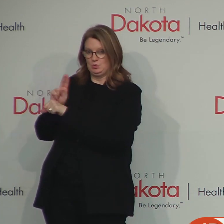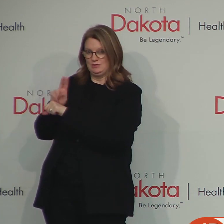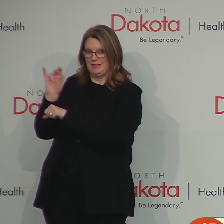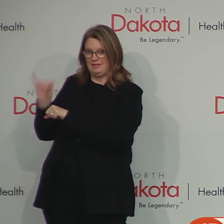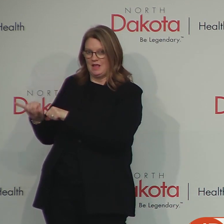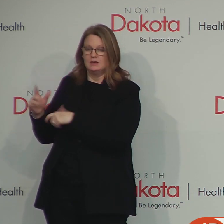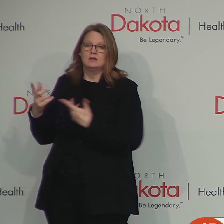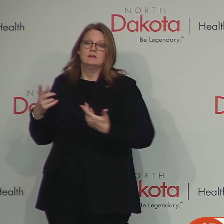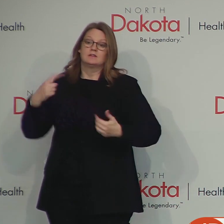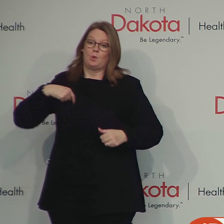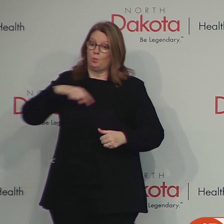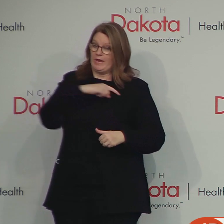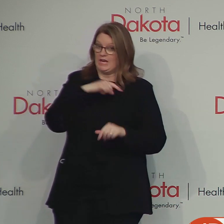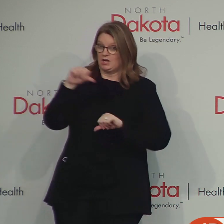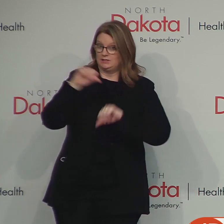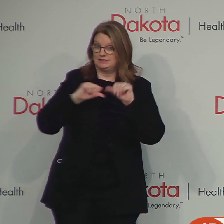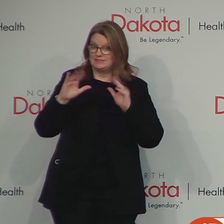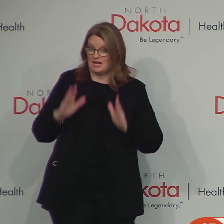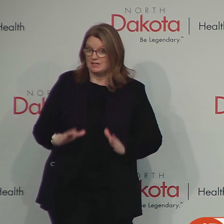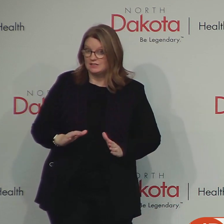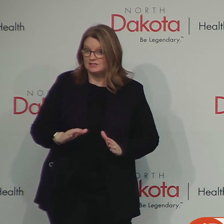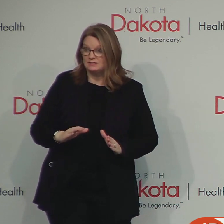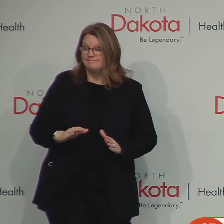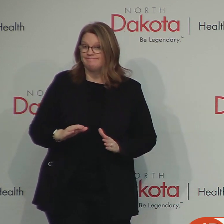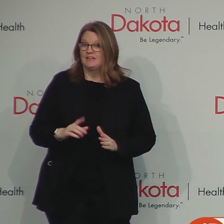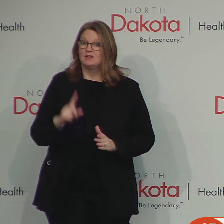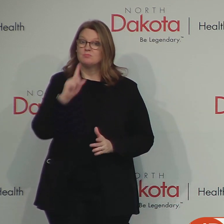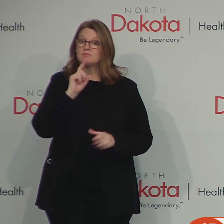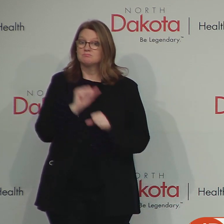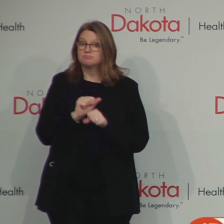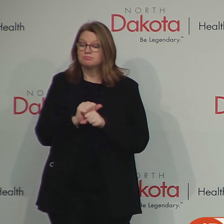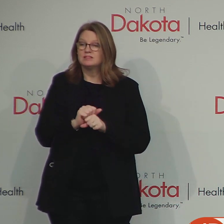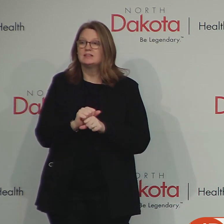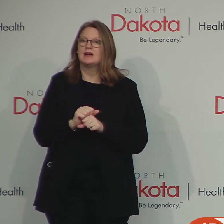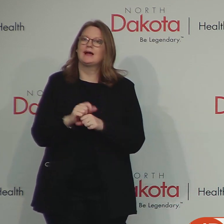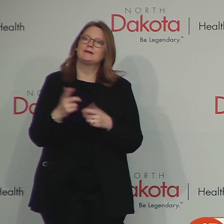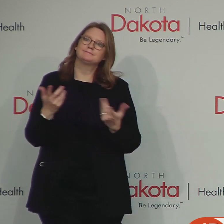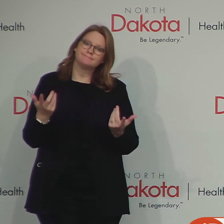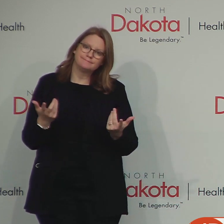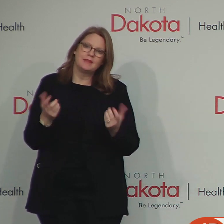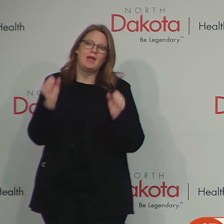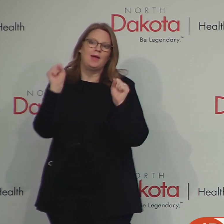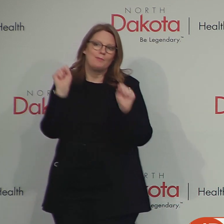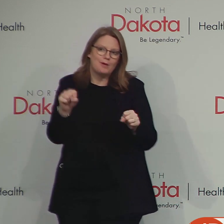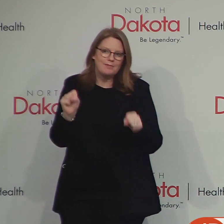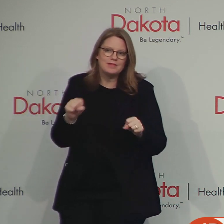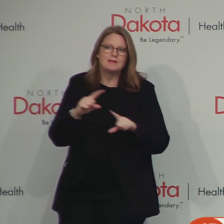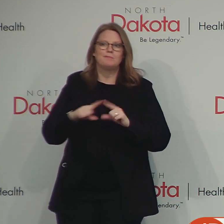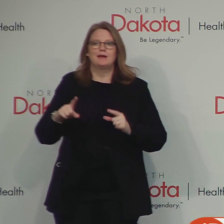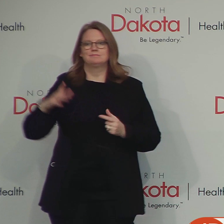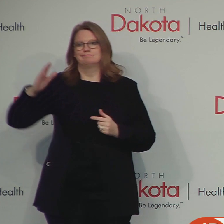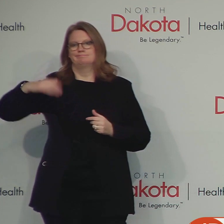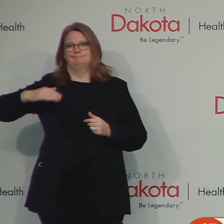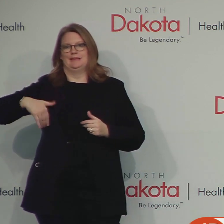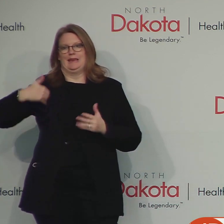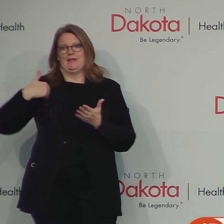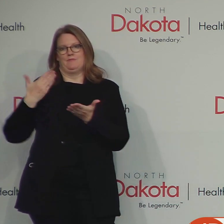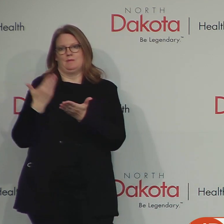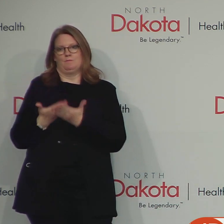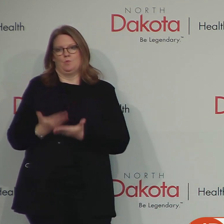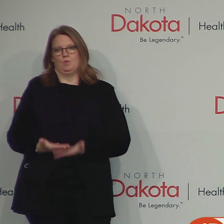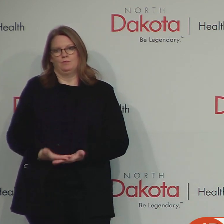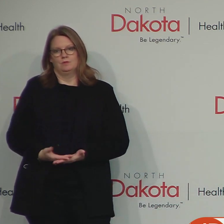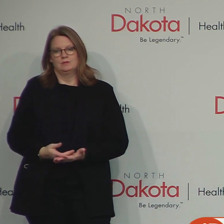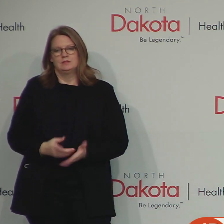because we're scientists, we can't say for sure, but most likely it probably will, but we just can't say that yet. But you are